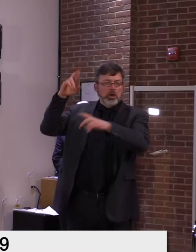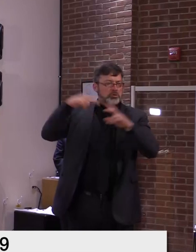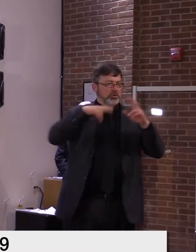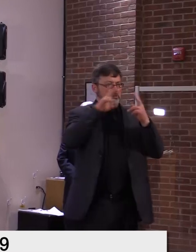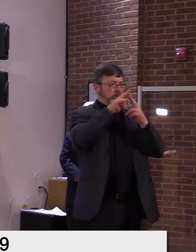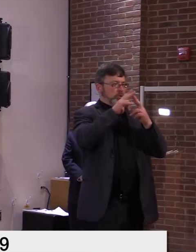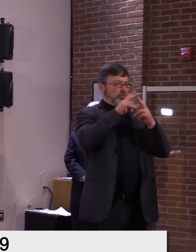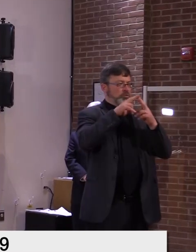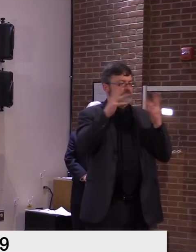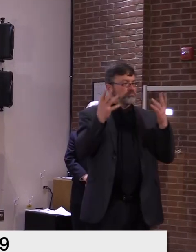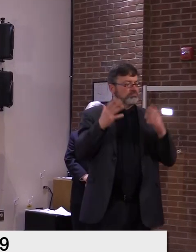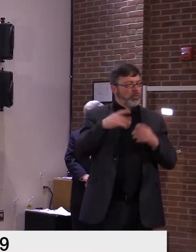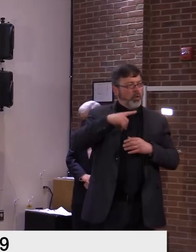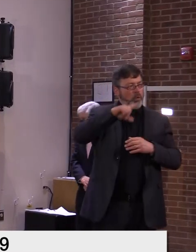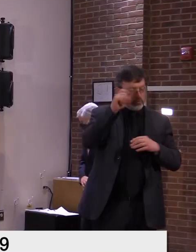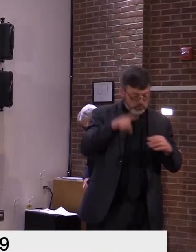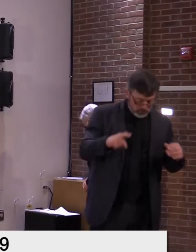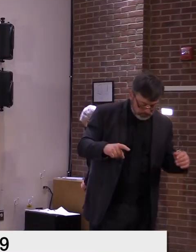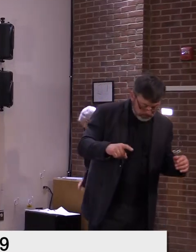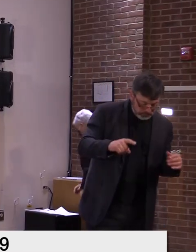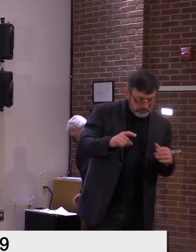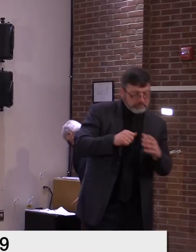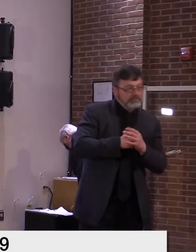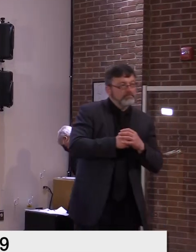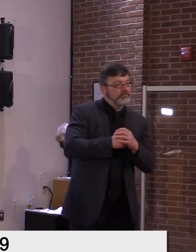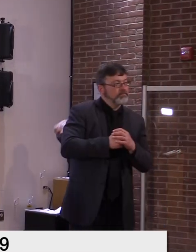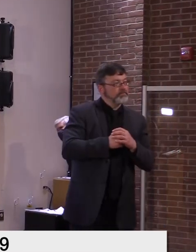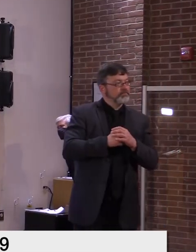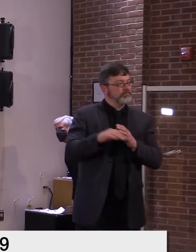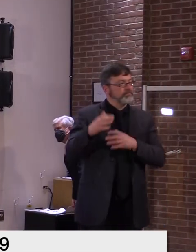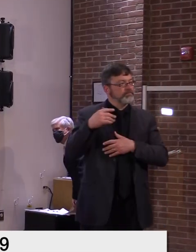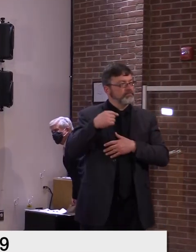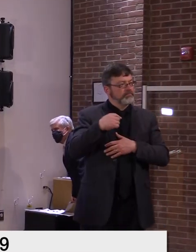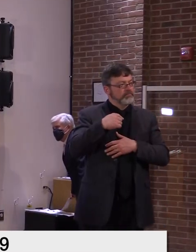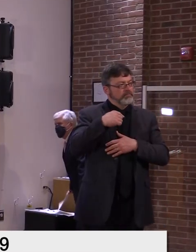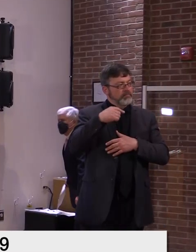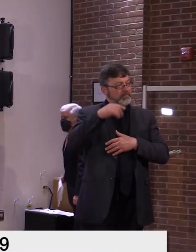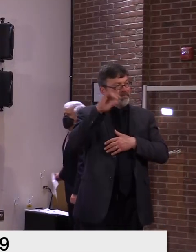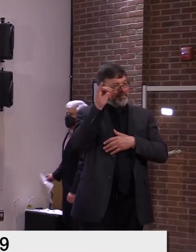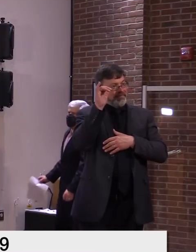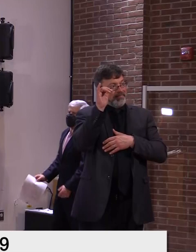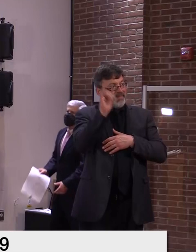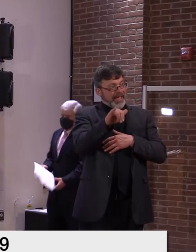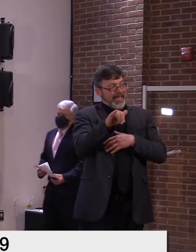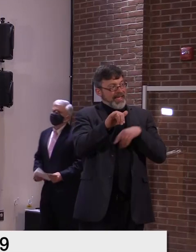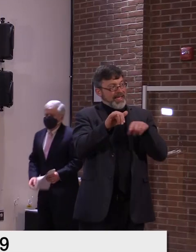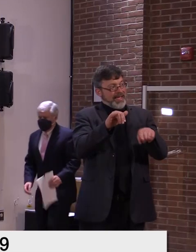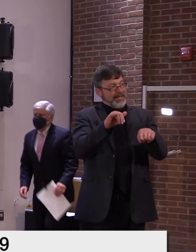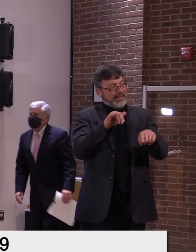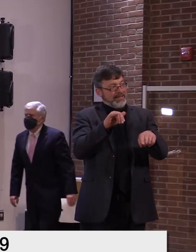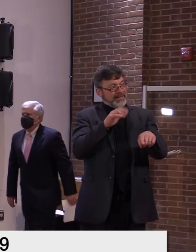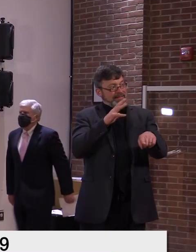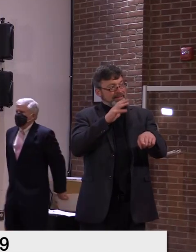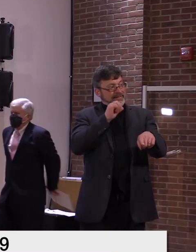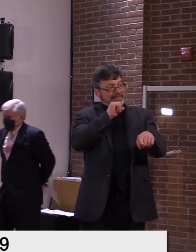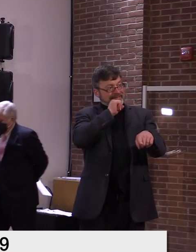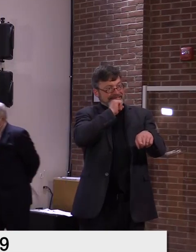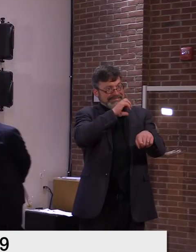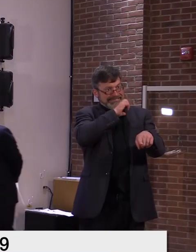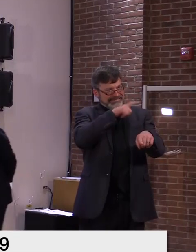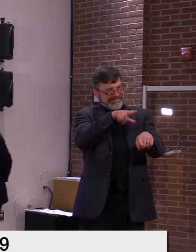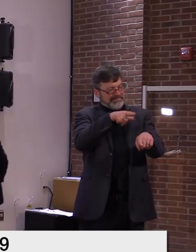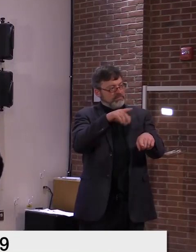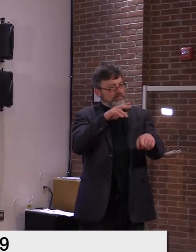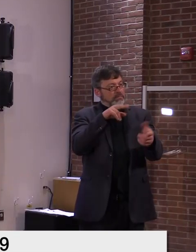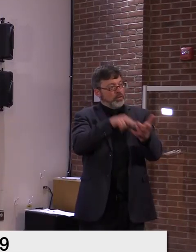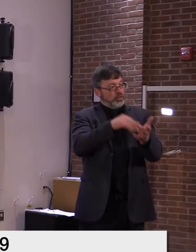clinics at nursing homes. There was one home I spoke with recently that after the first round of federally run clinics was over 90% of